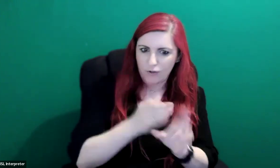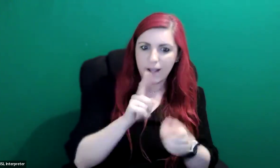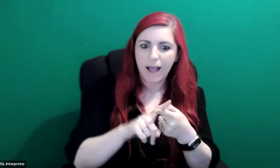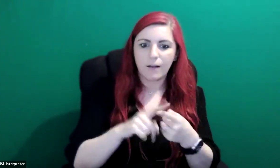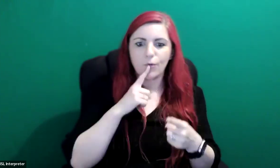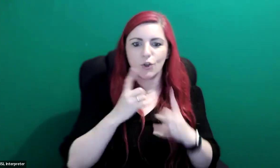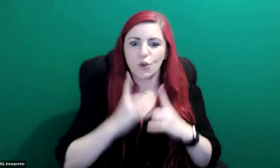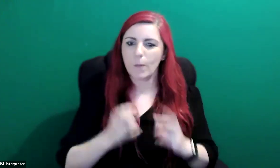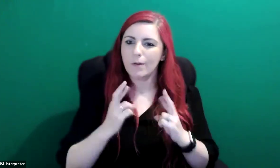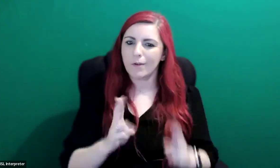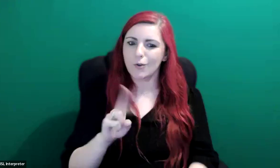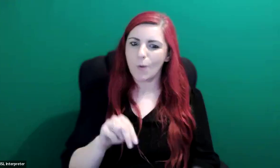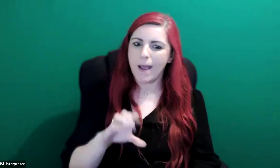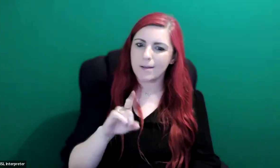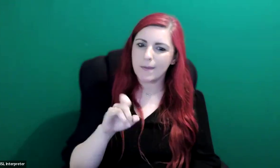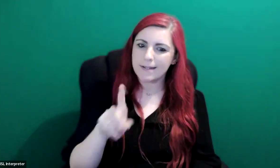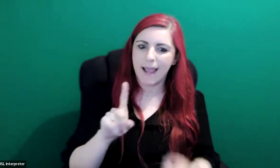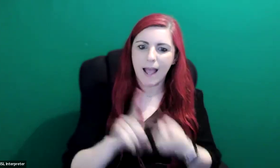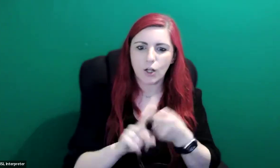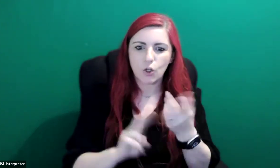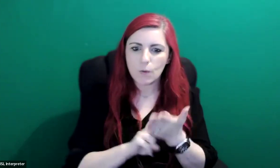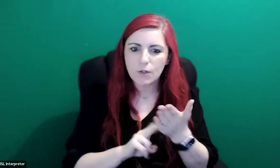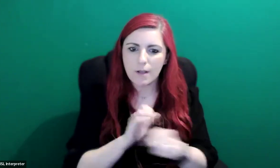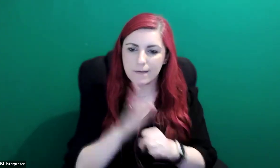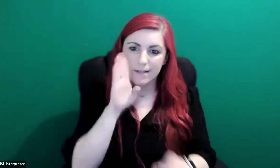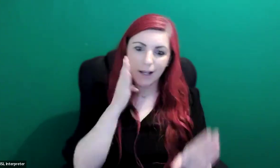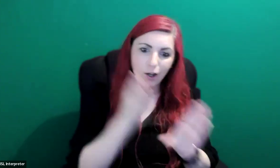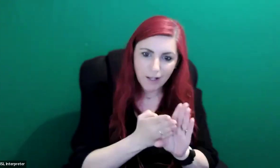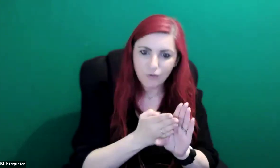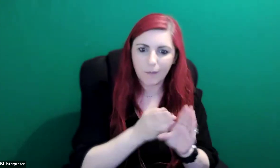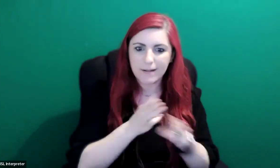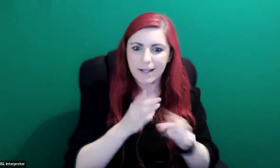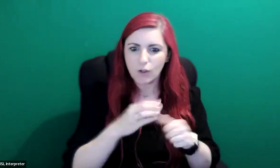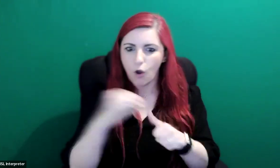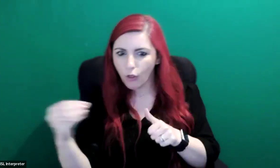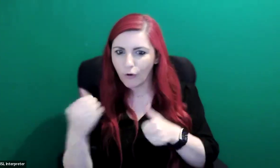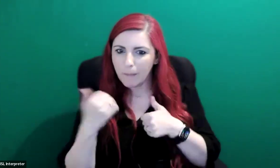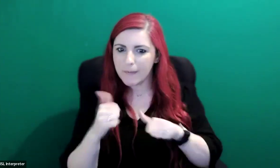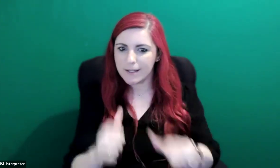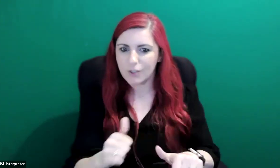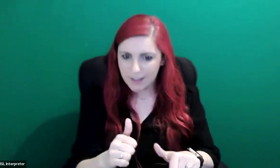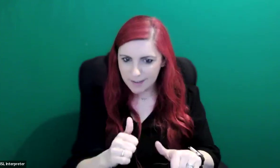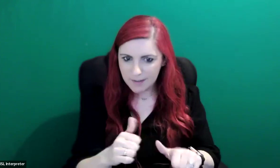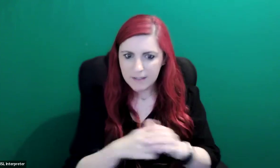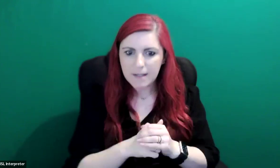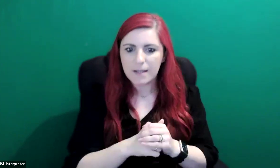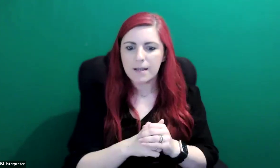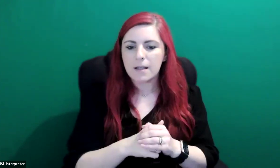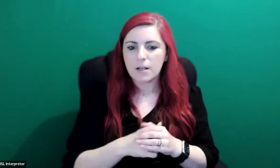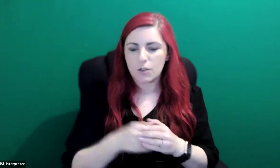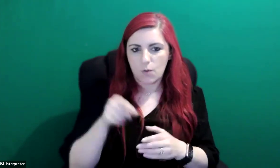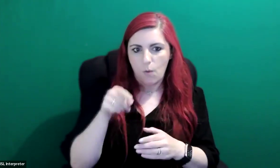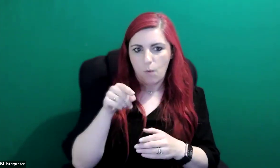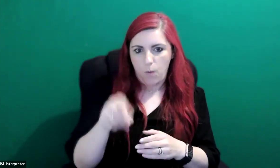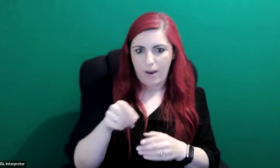bringing forth psychiatric practices and other infringements in the mental health system to an end. The organization is a member of